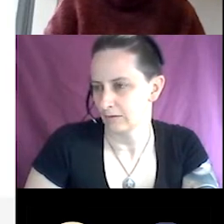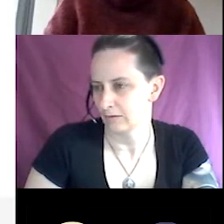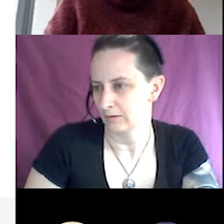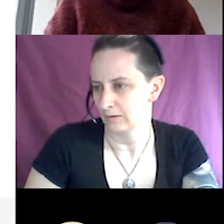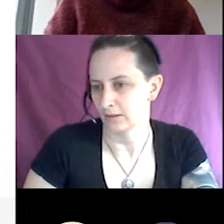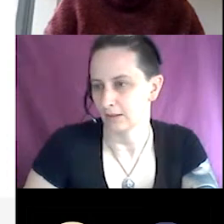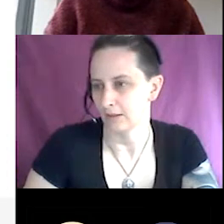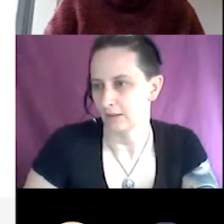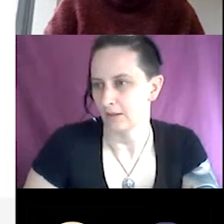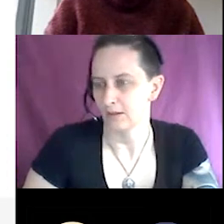All right.